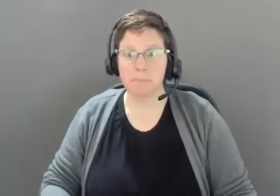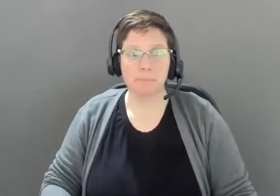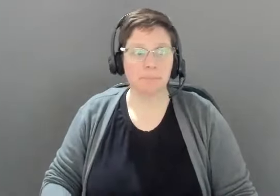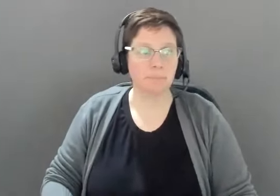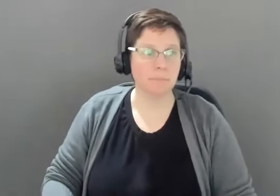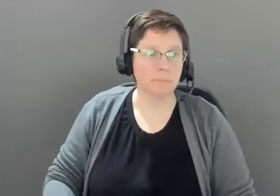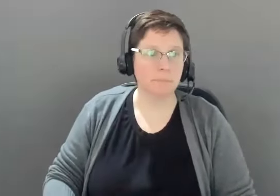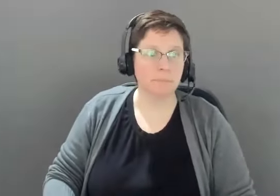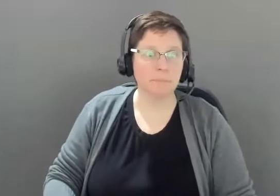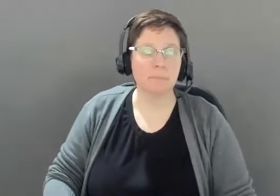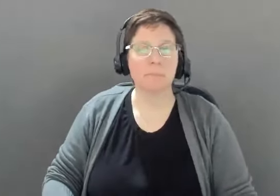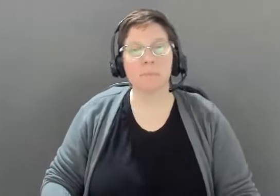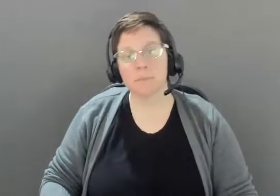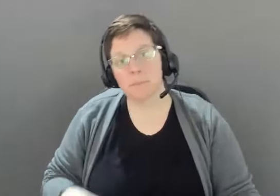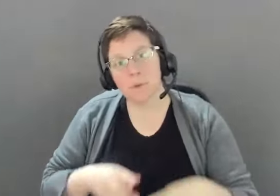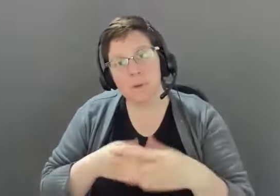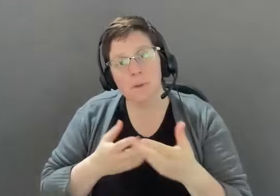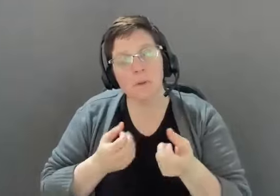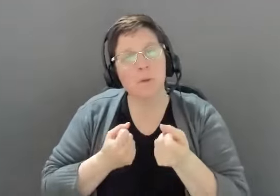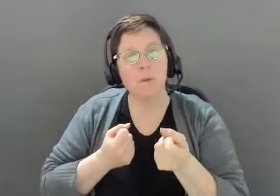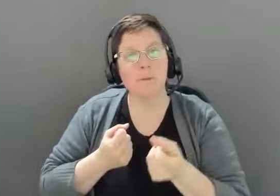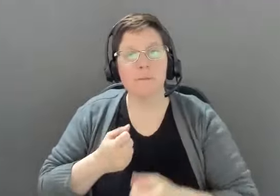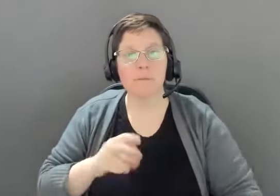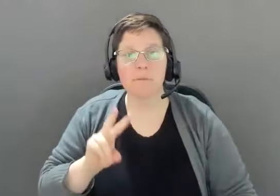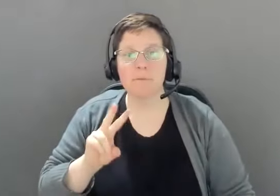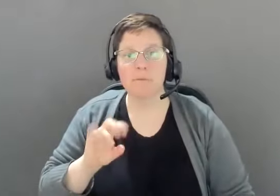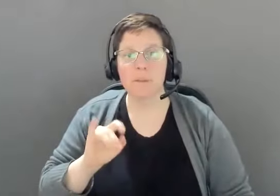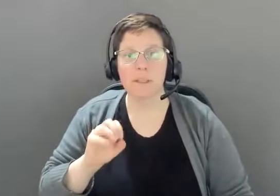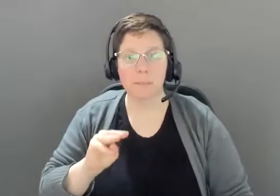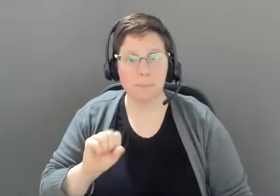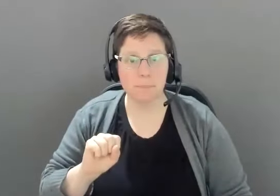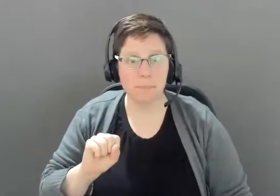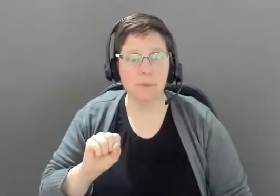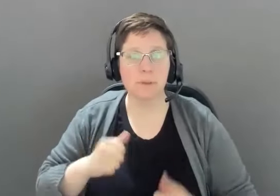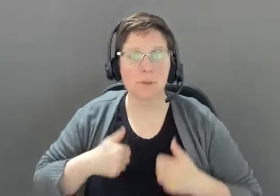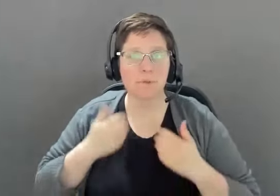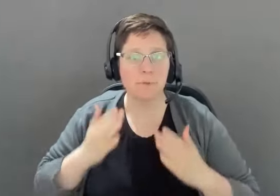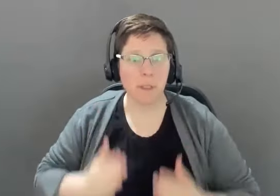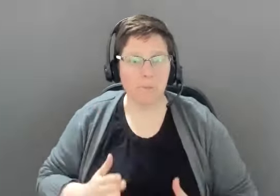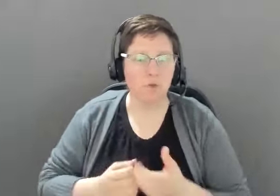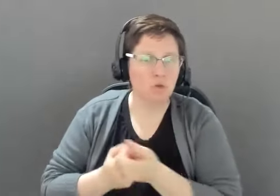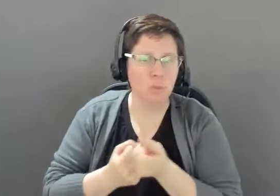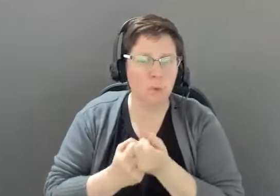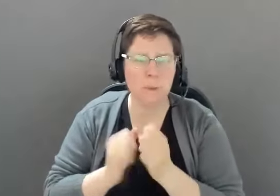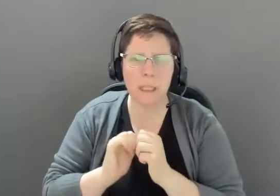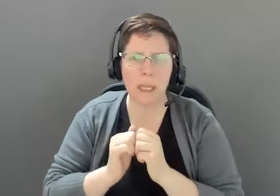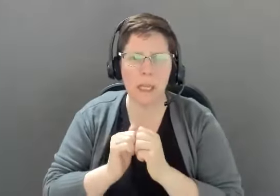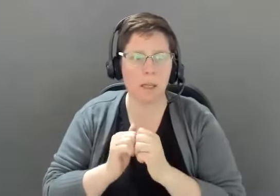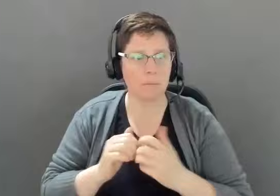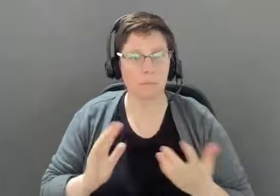Supporting victims and survivors. So now the crucial ways that we can support victims and